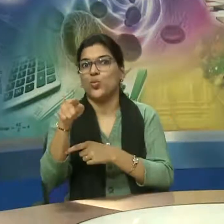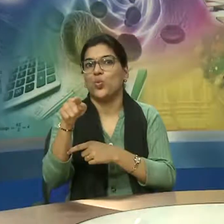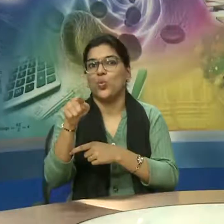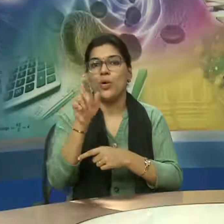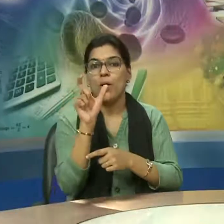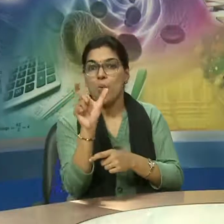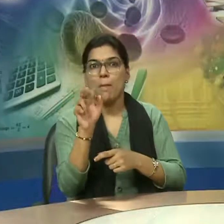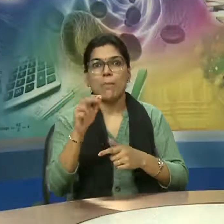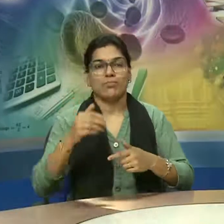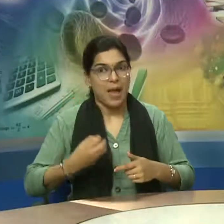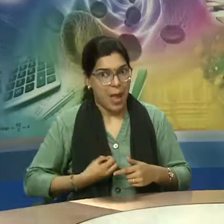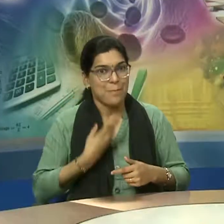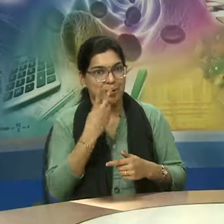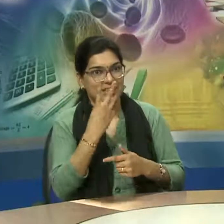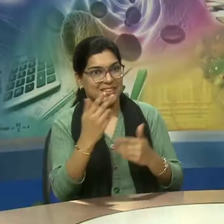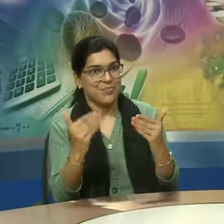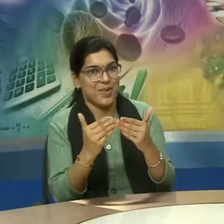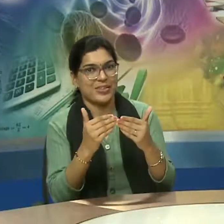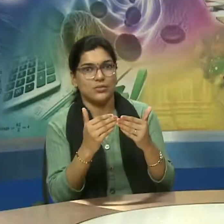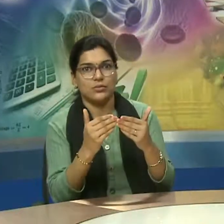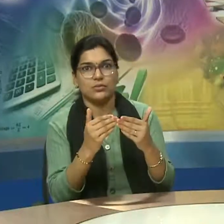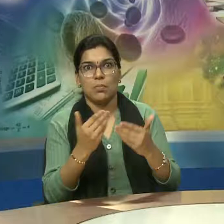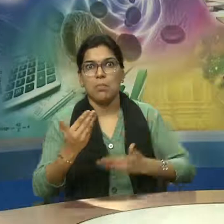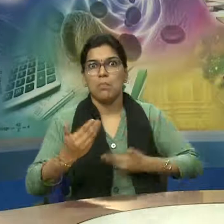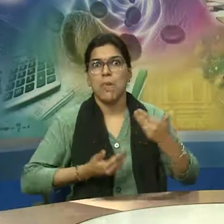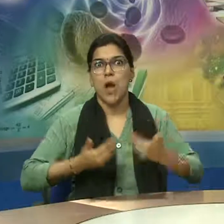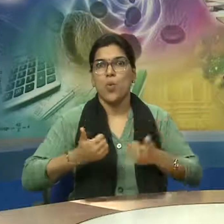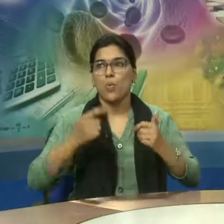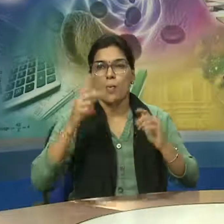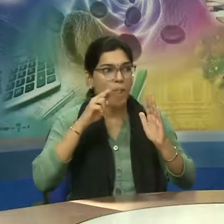to meet you."